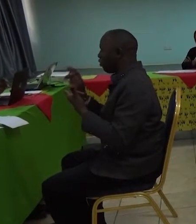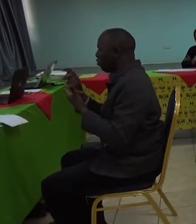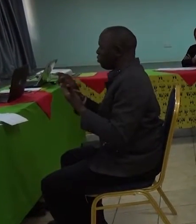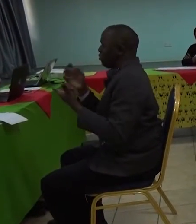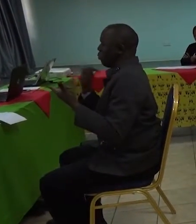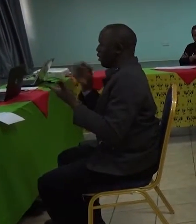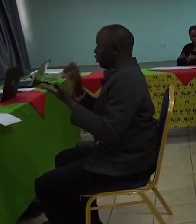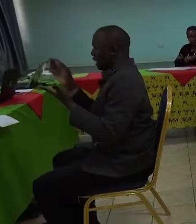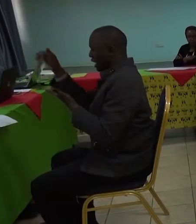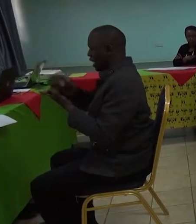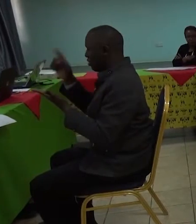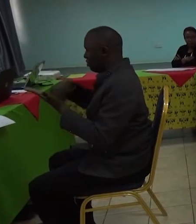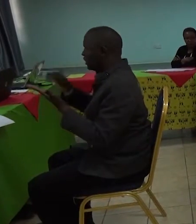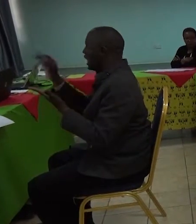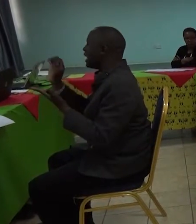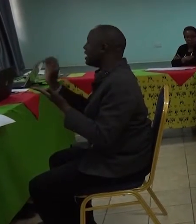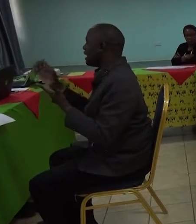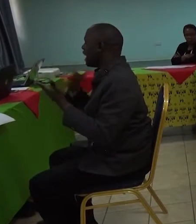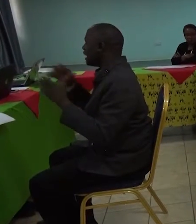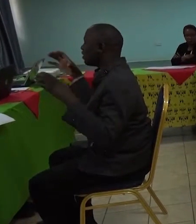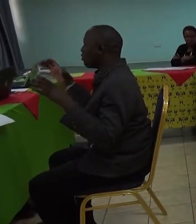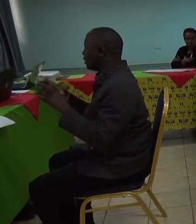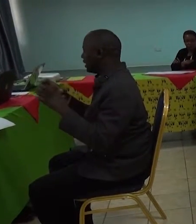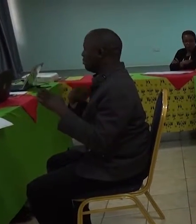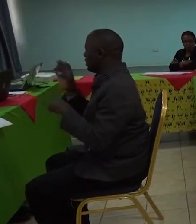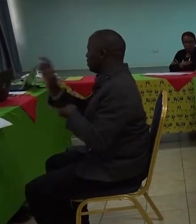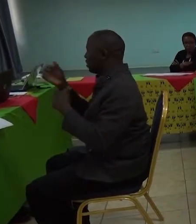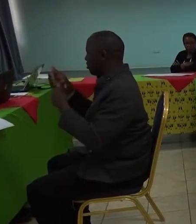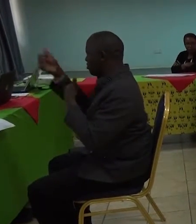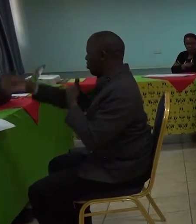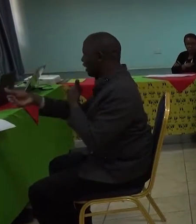the community. And I look forward to